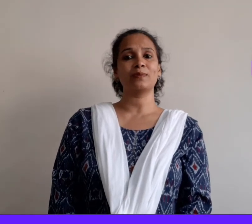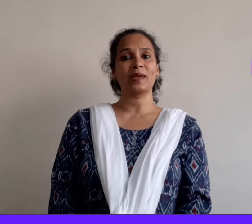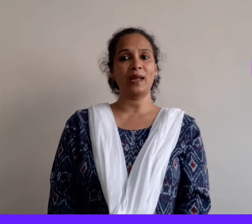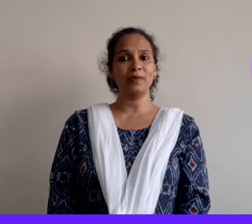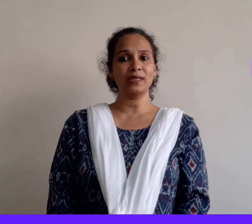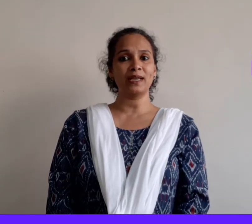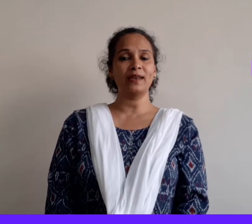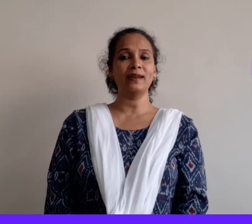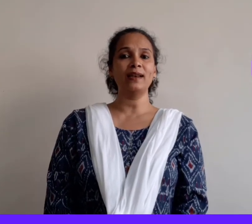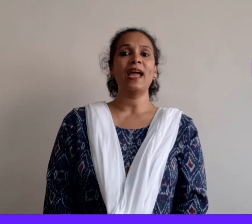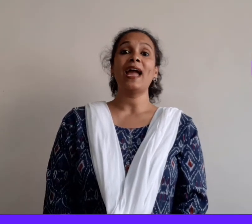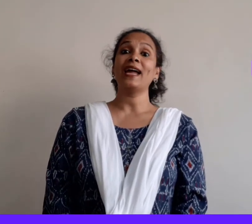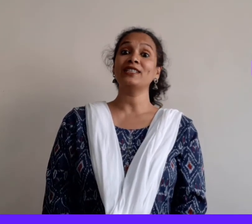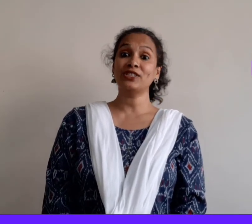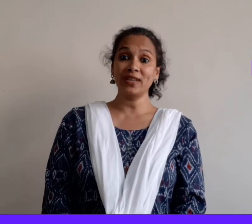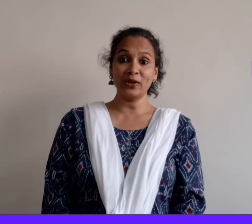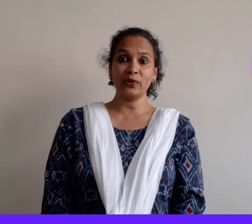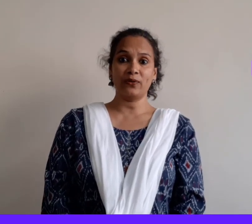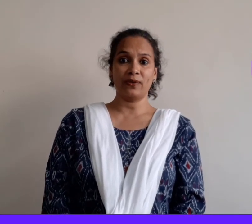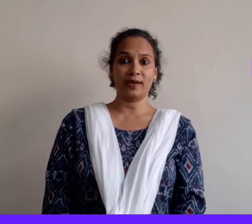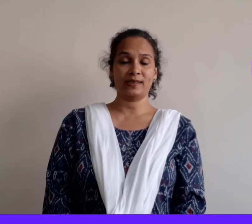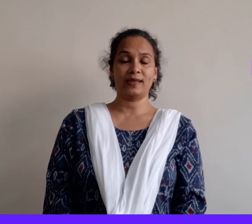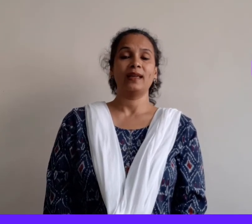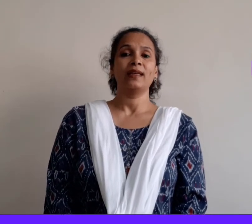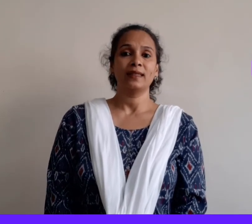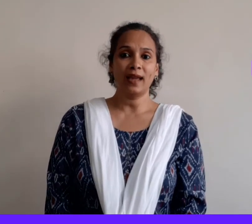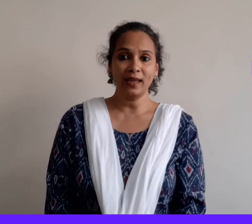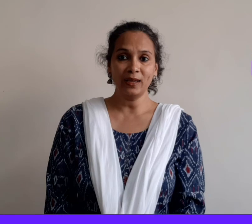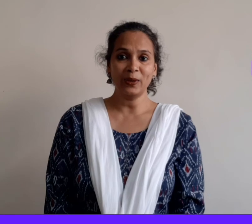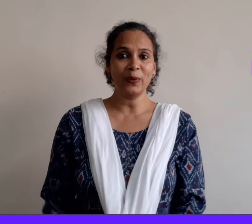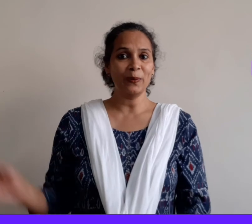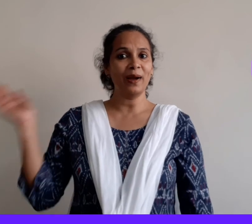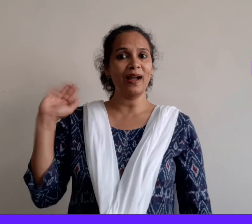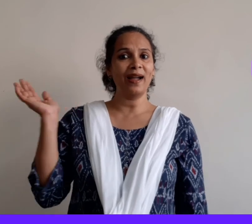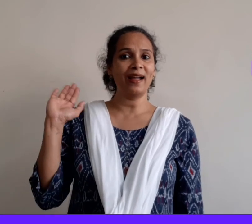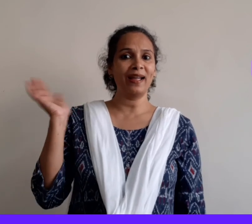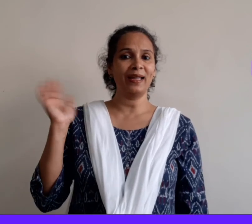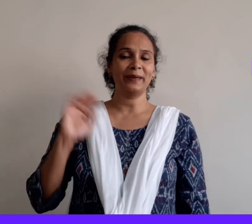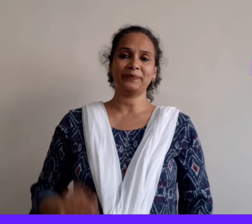subscribe the channel and share to your friends. Thank you. Bye.